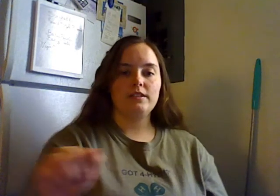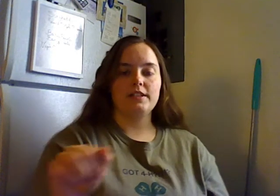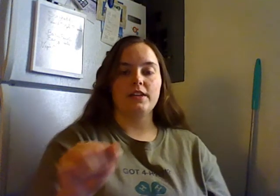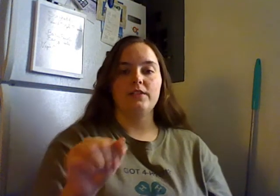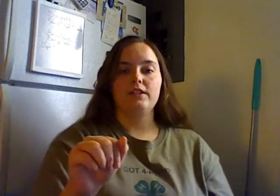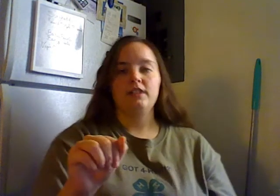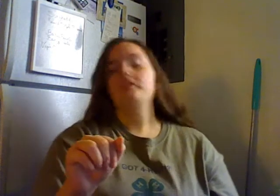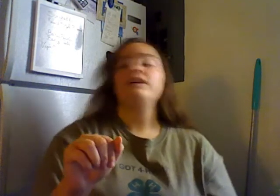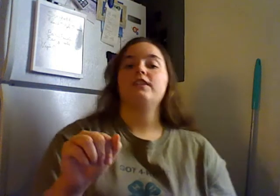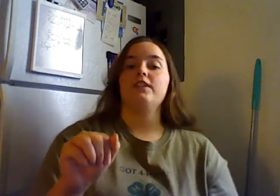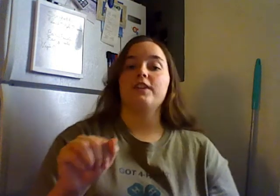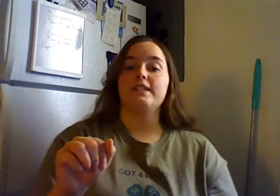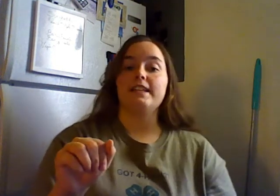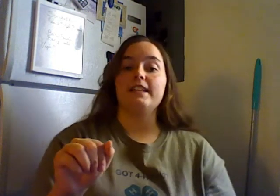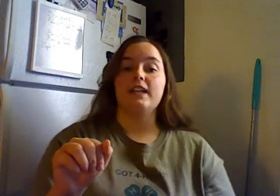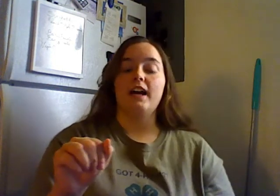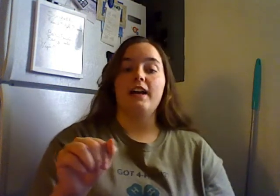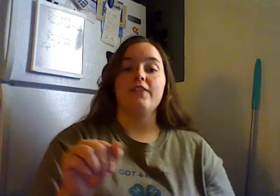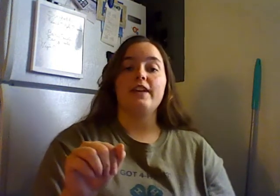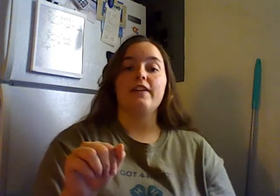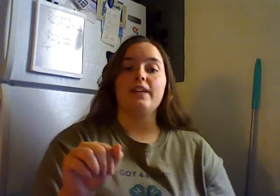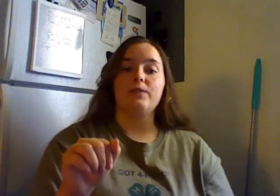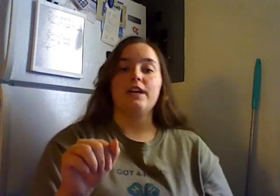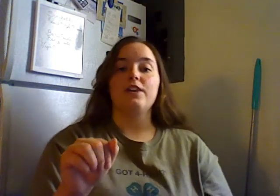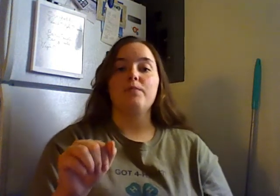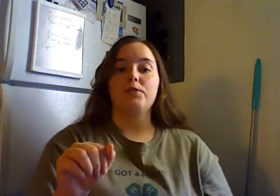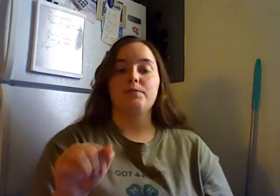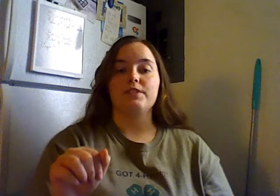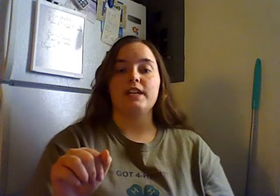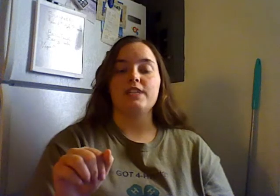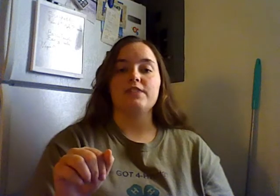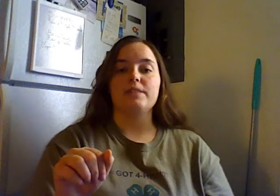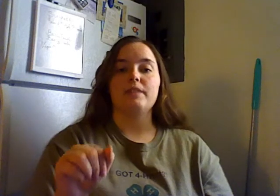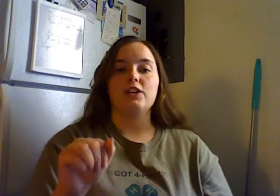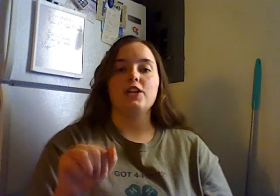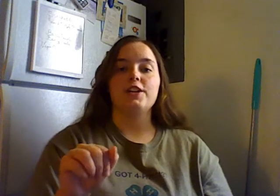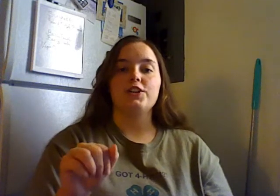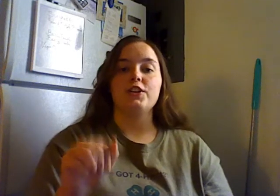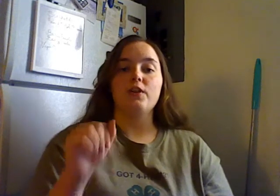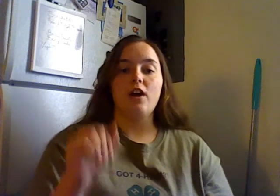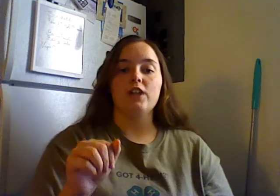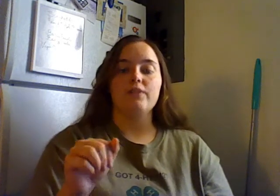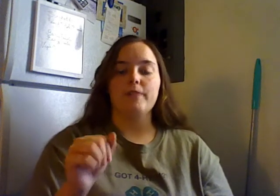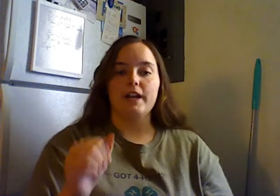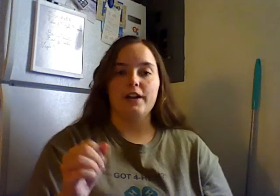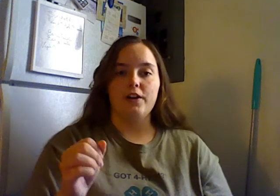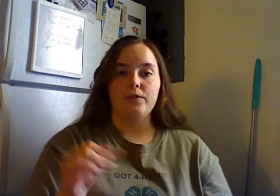So, you're going to see that every now and then when I know multiple signs for something, I'll try to show you all of them that I know.